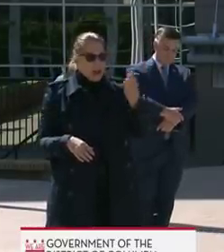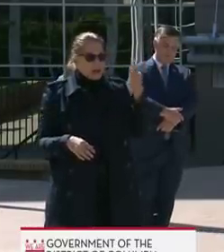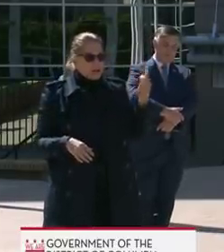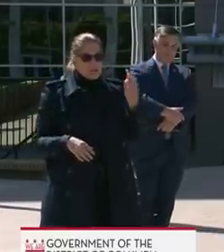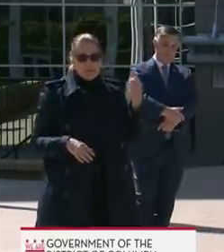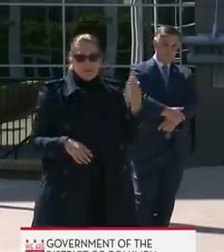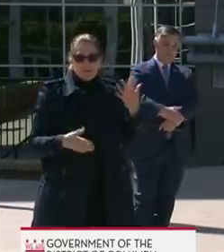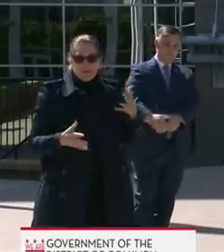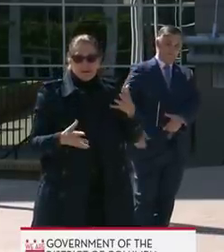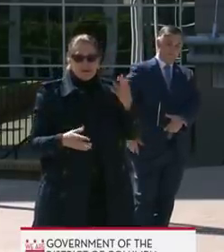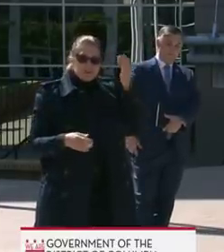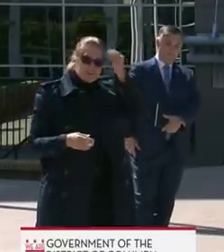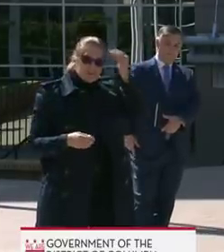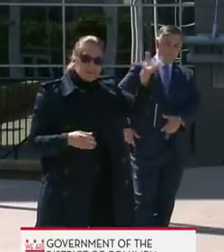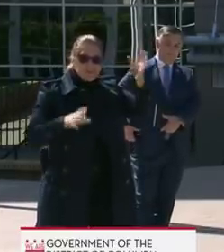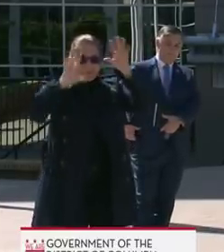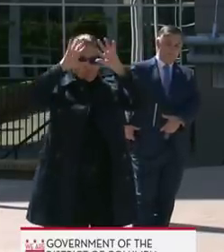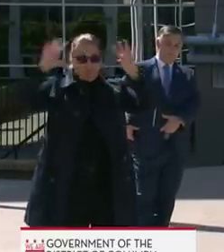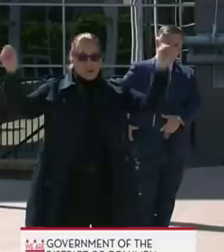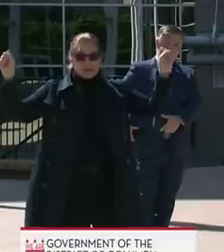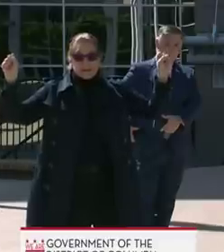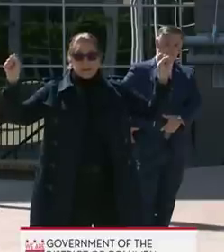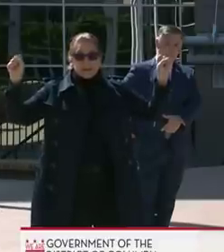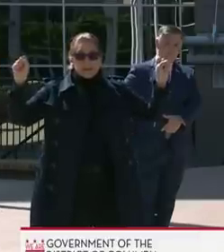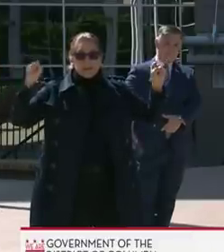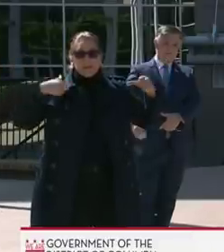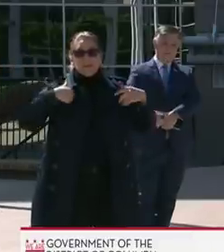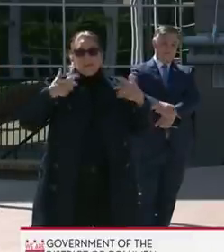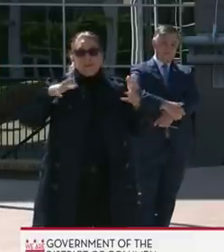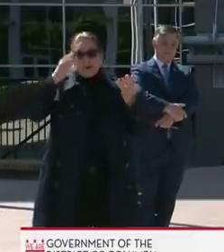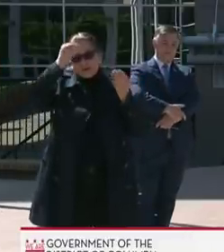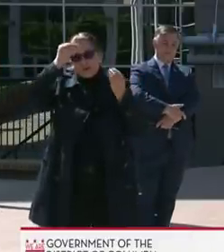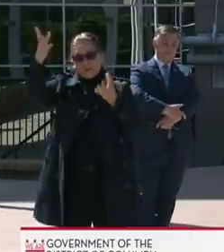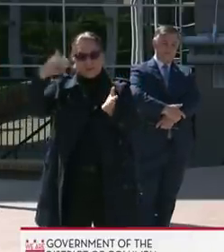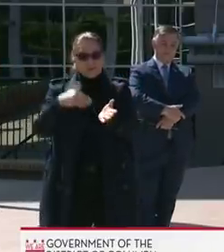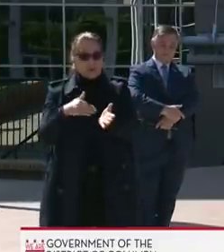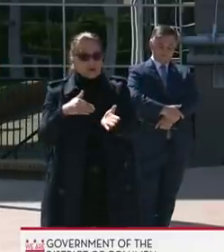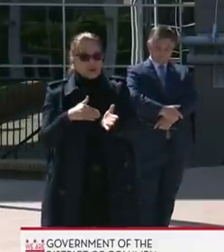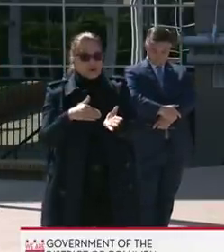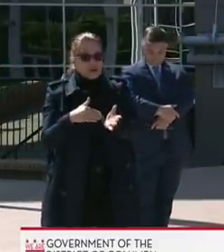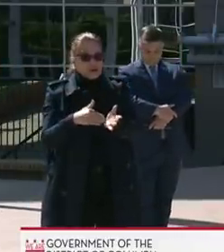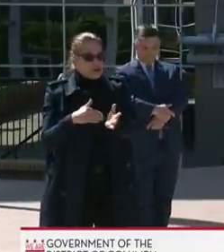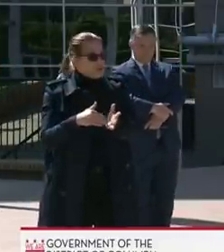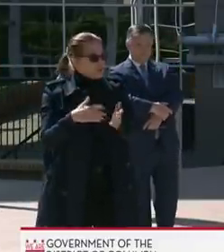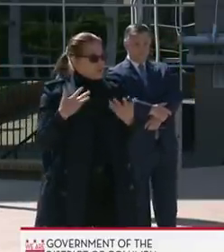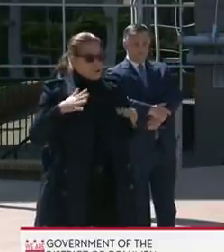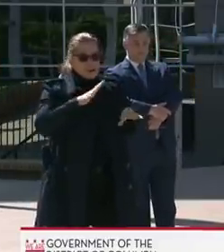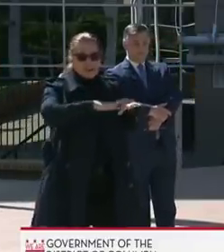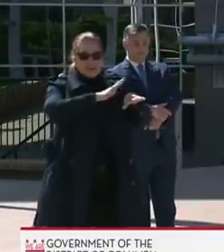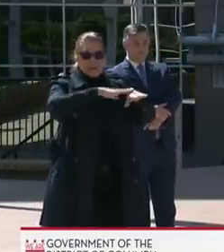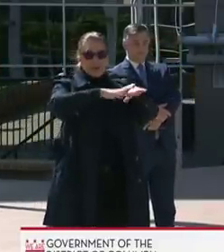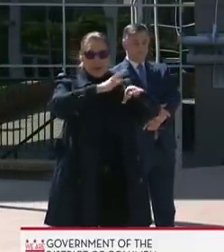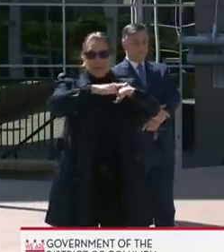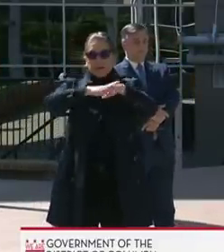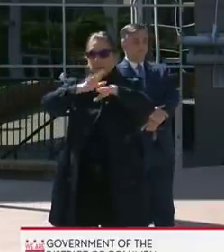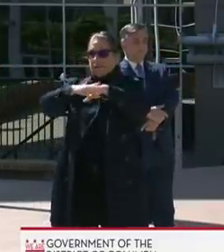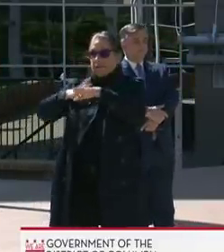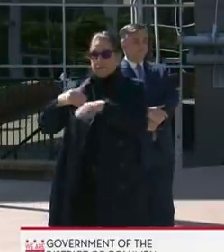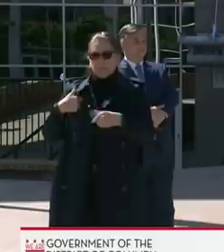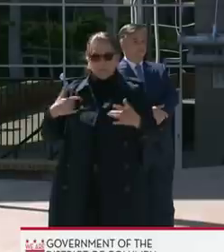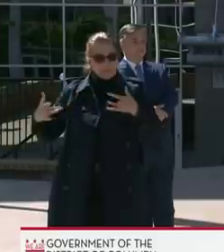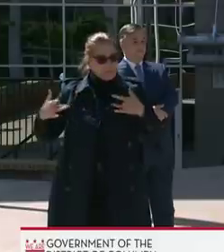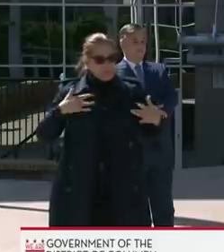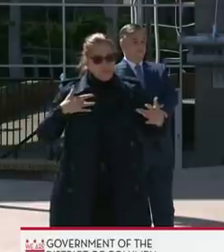the president that and Dr. Bricks that we are concerned that the next wave, if you will, if you